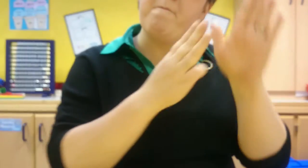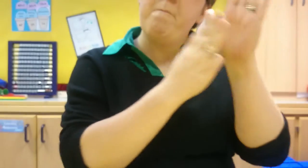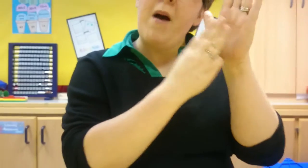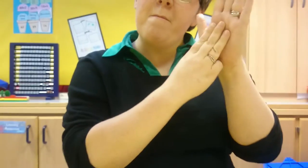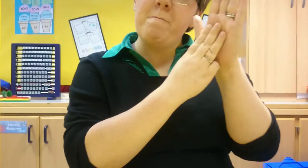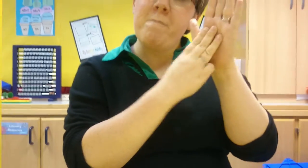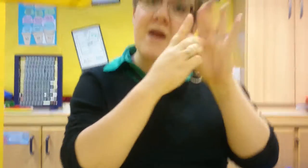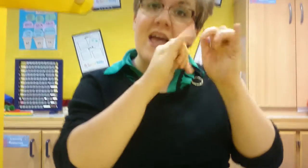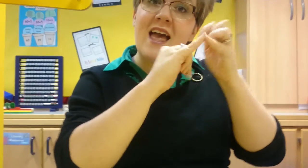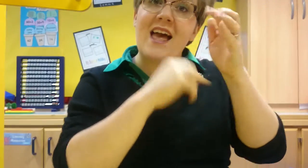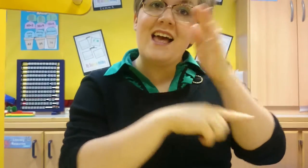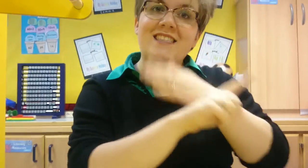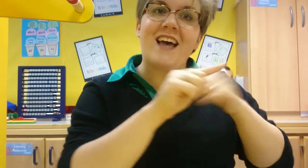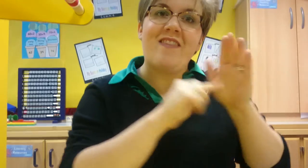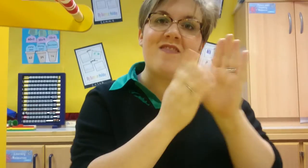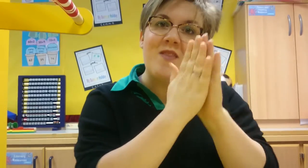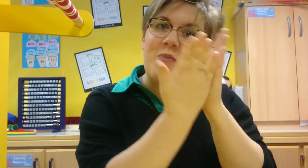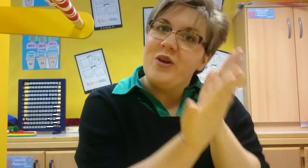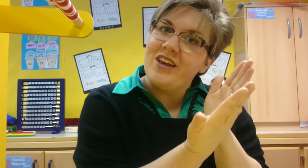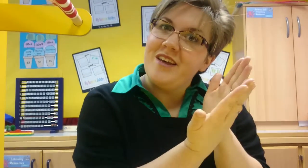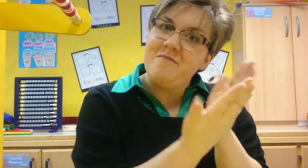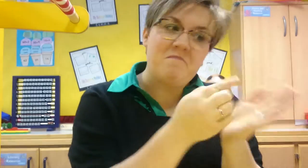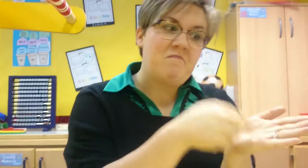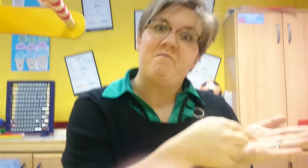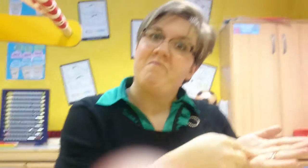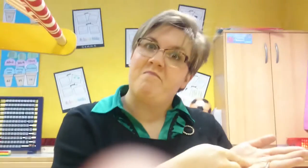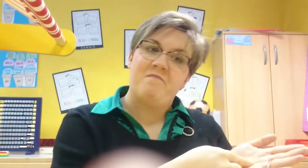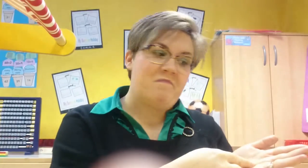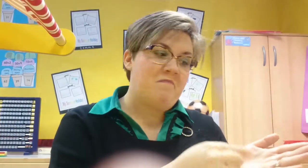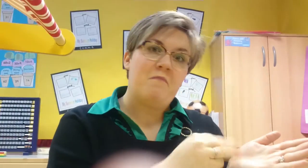Mum is in the book. Mum.